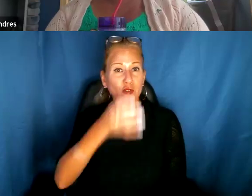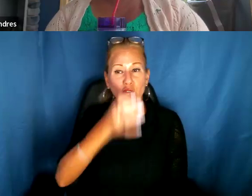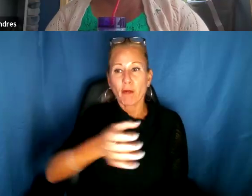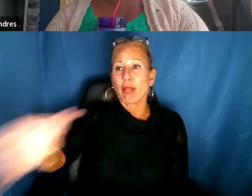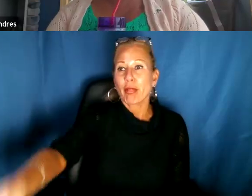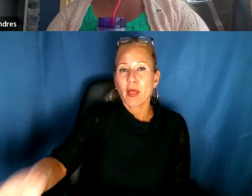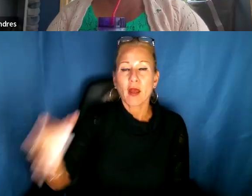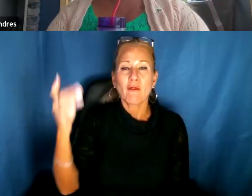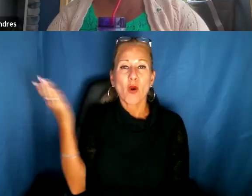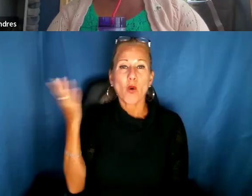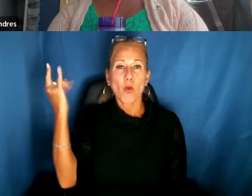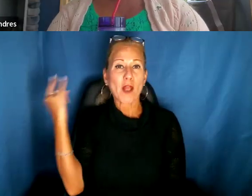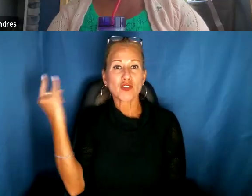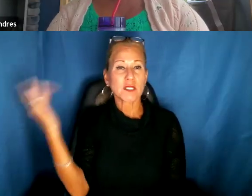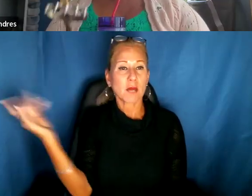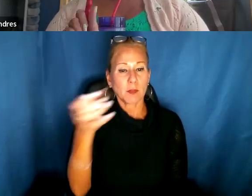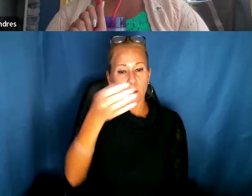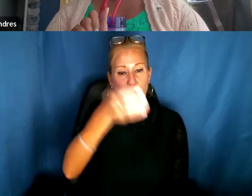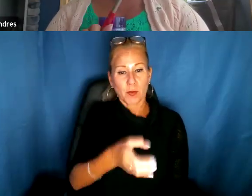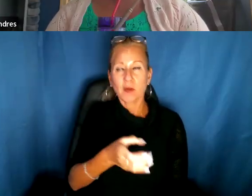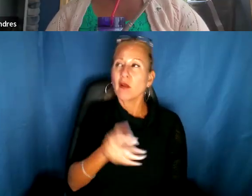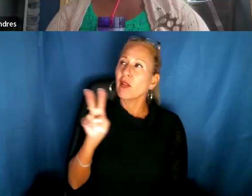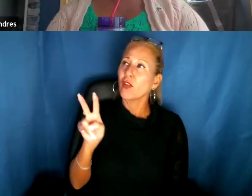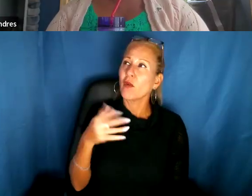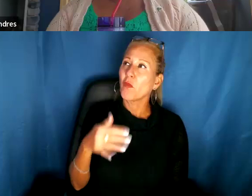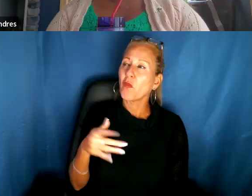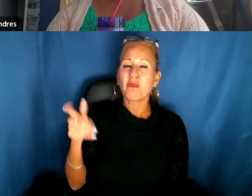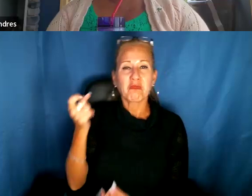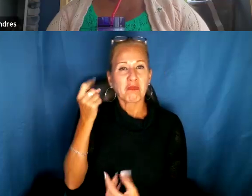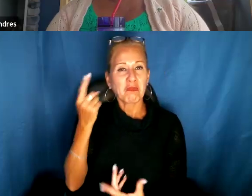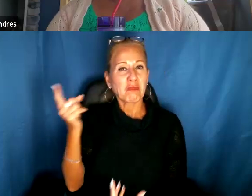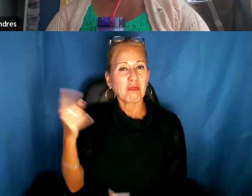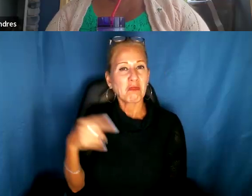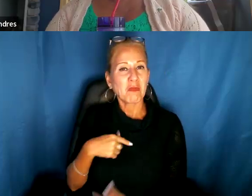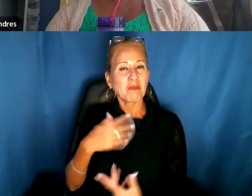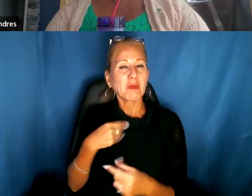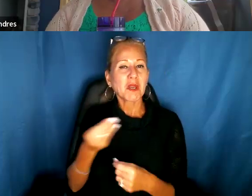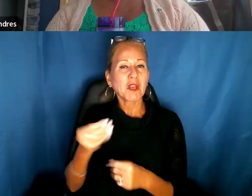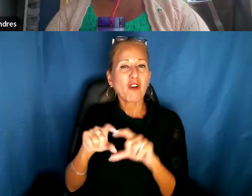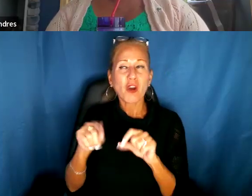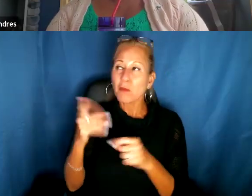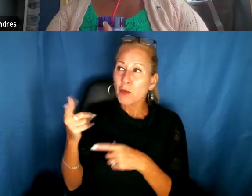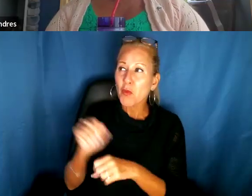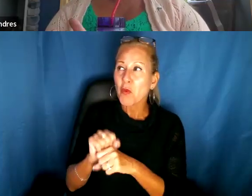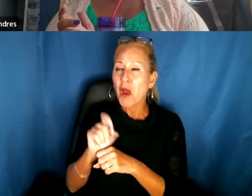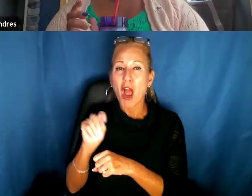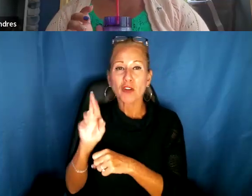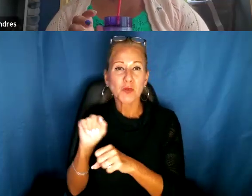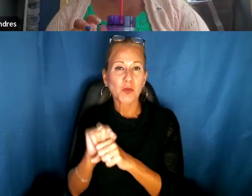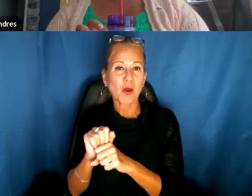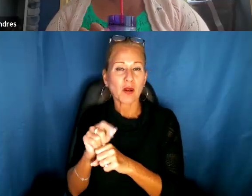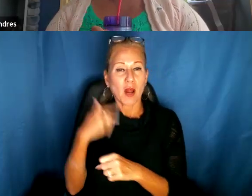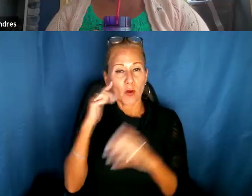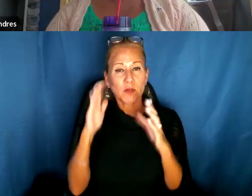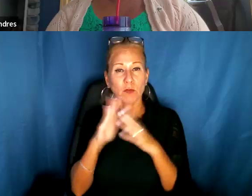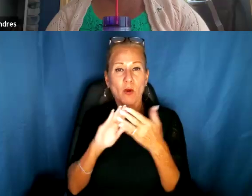the table where you can't reach it, maybe give them that business card and say, hey, I would really love for you to work with me. I know in small towns,